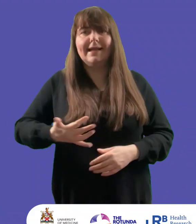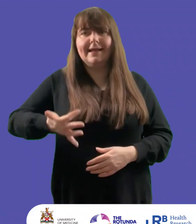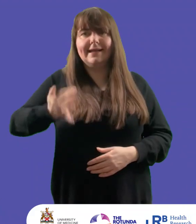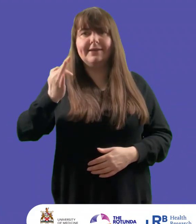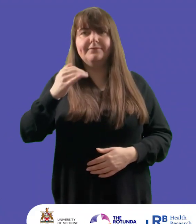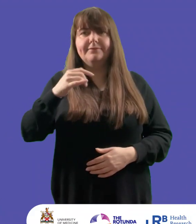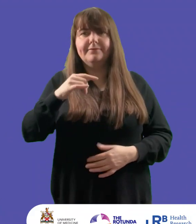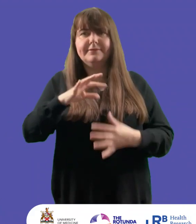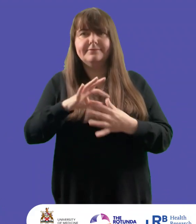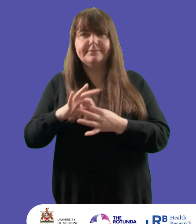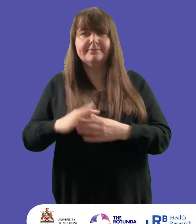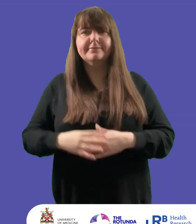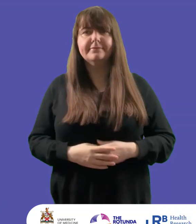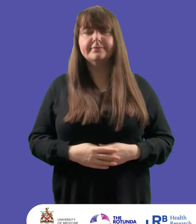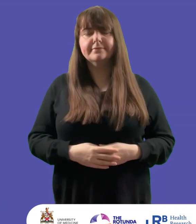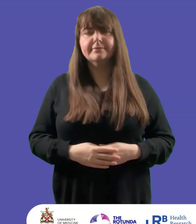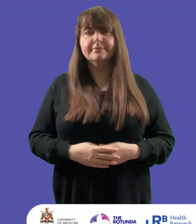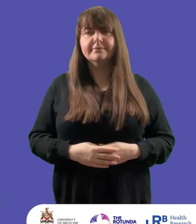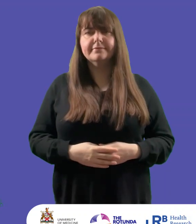indicated.